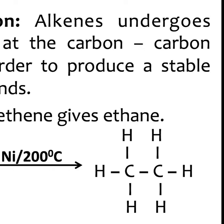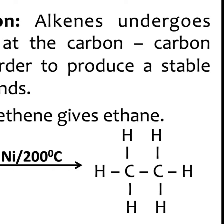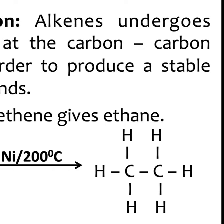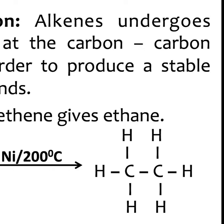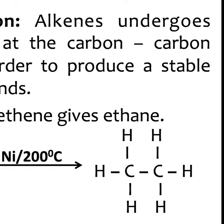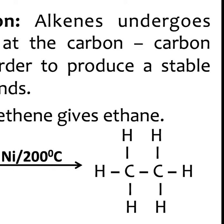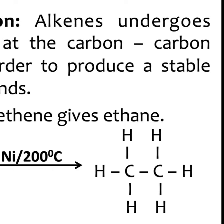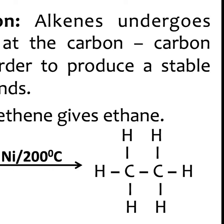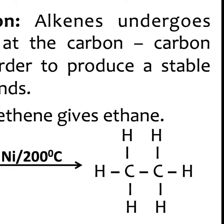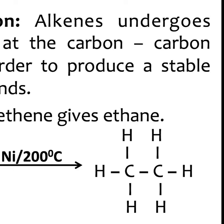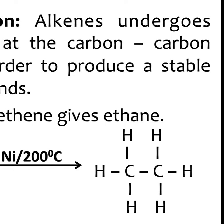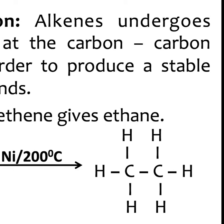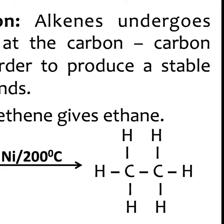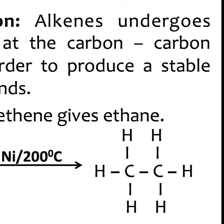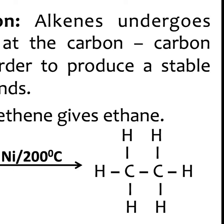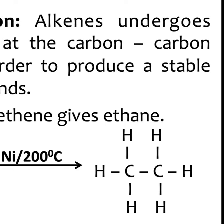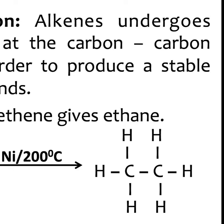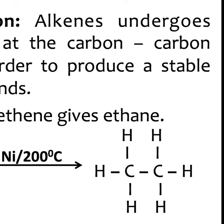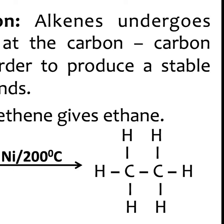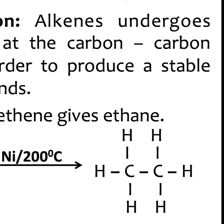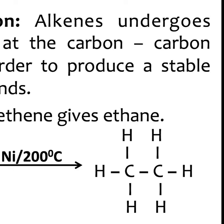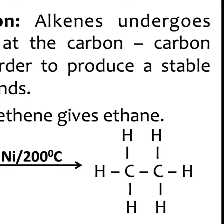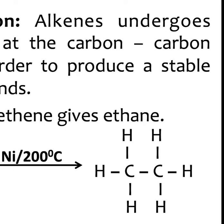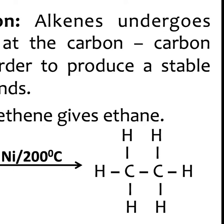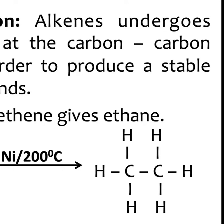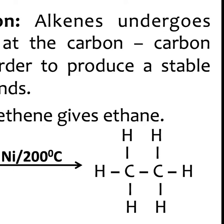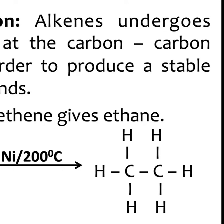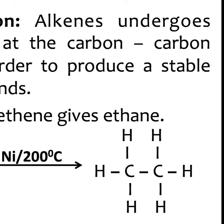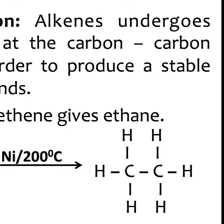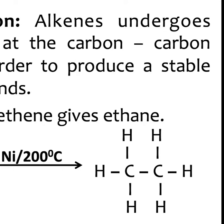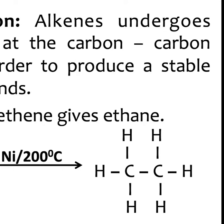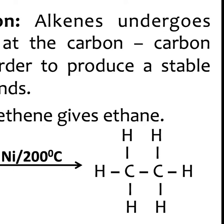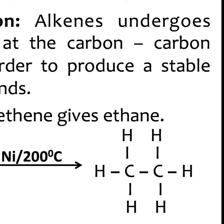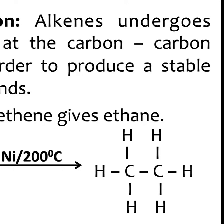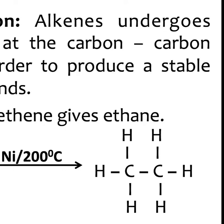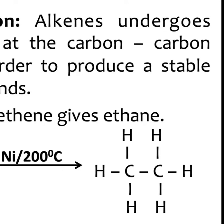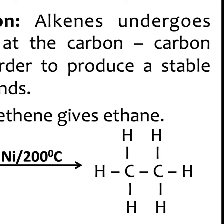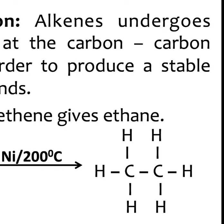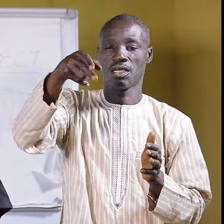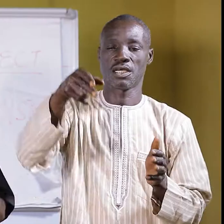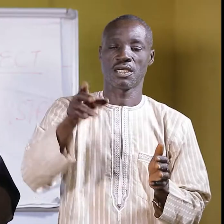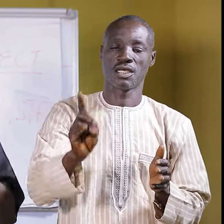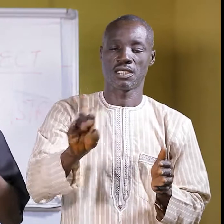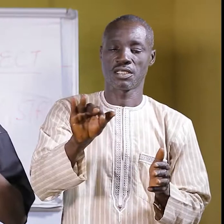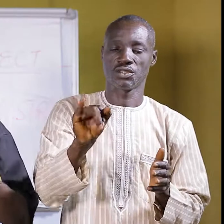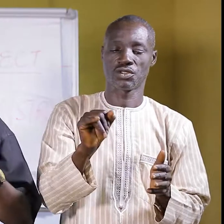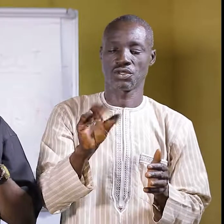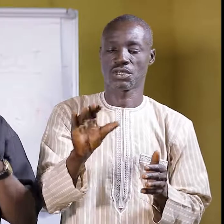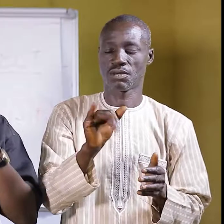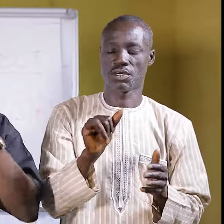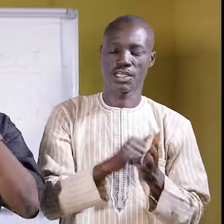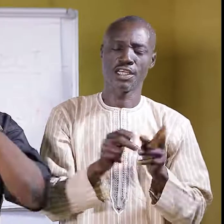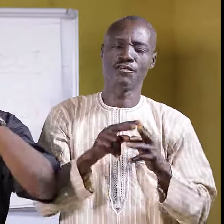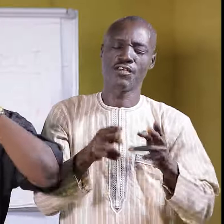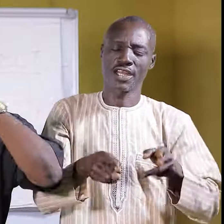give you an ethane, that is a single bond, hydrocarbon. And while you are doing that, a very high